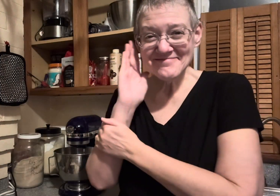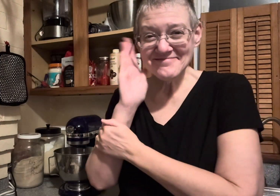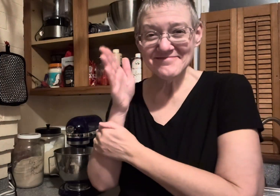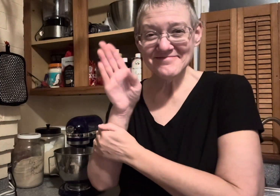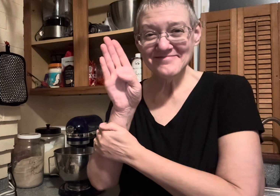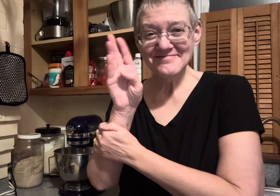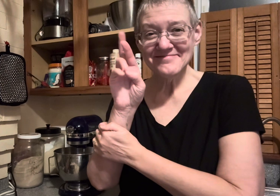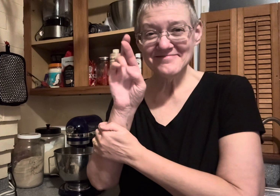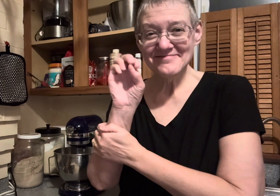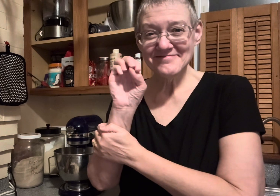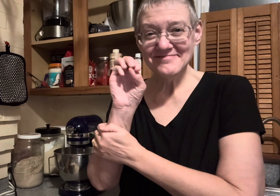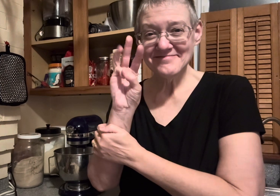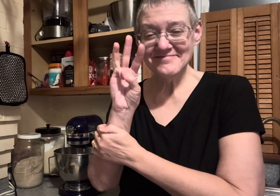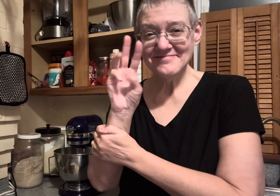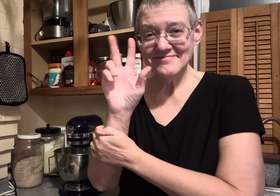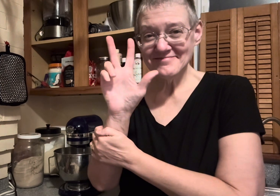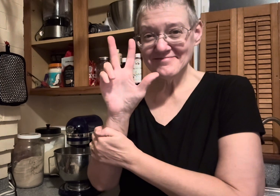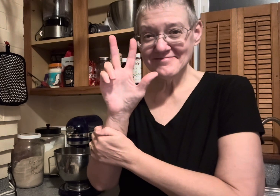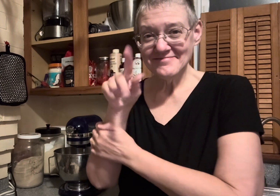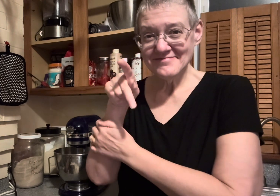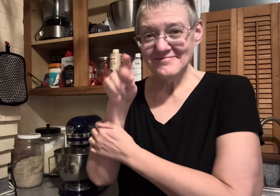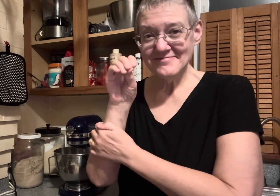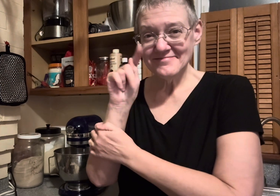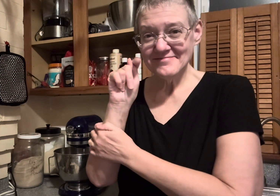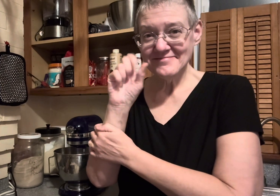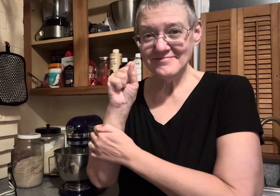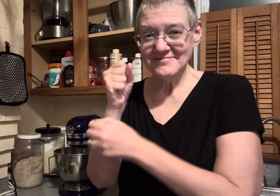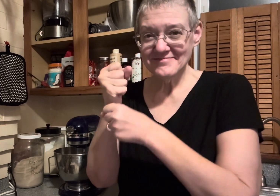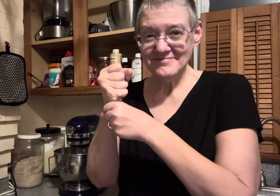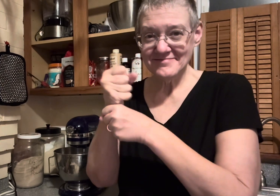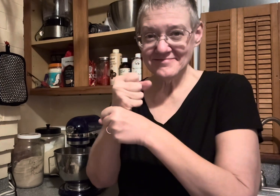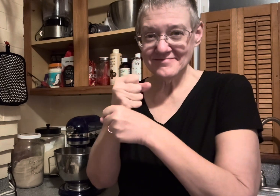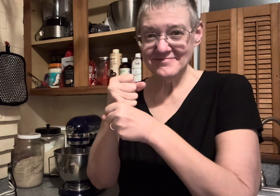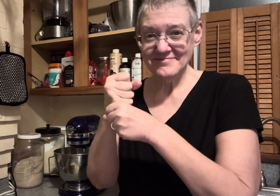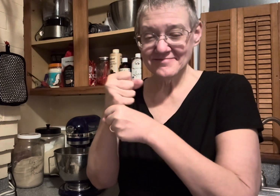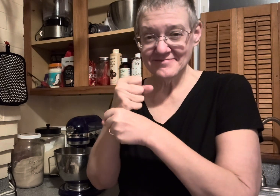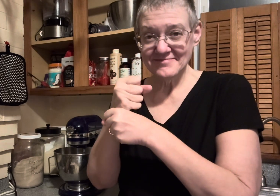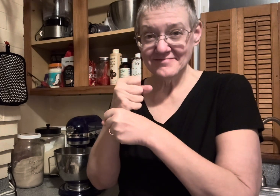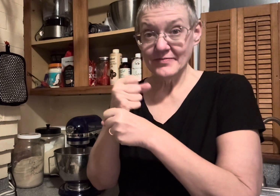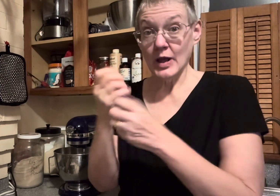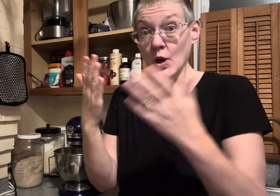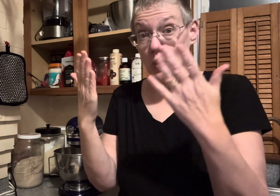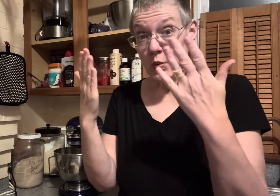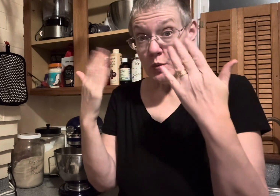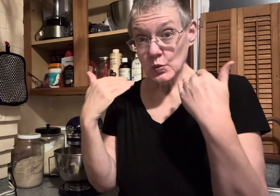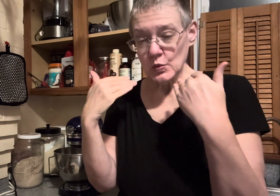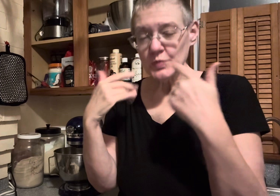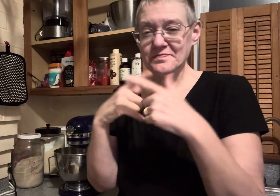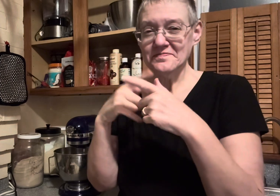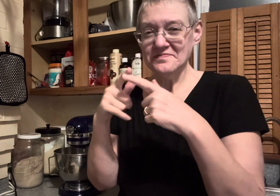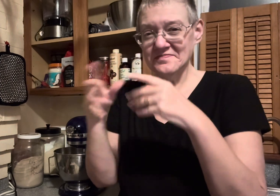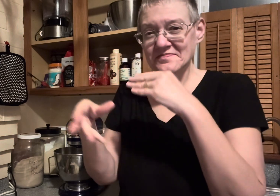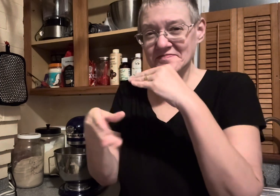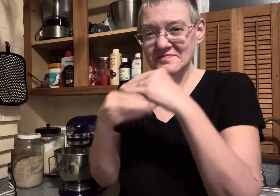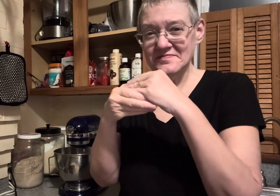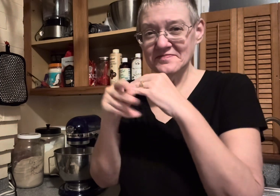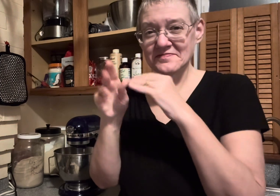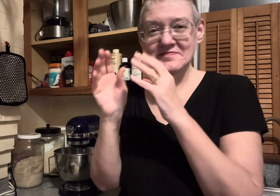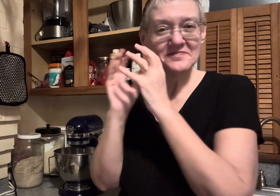Altogether, I'm going to brew 3 pots of coffee. 1 pot will give me 3 servings. And